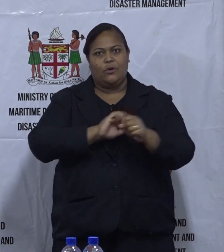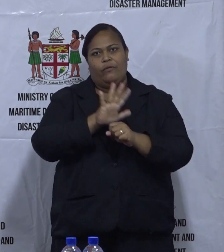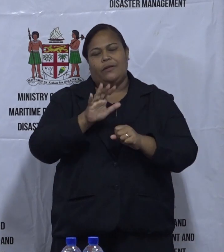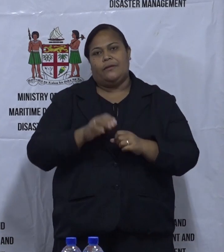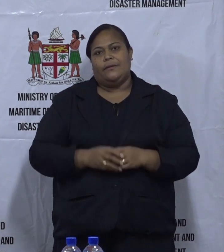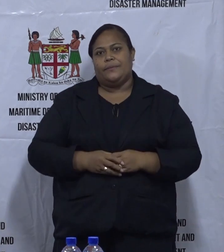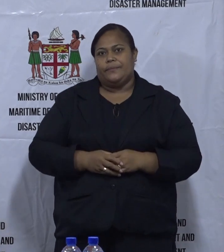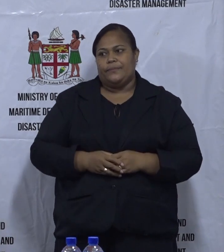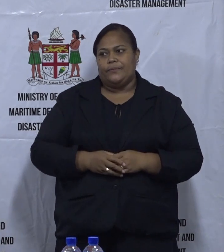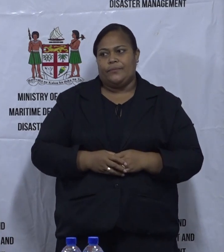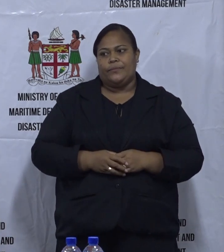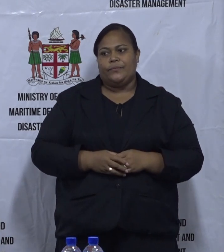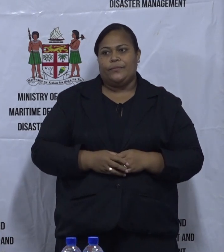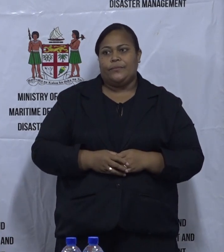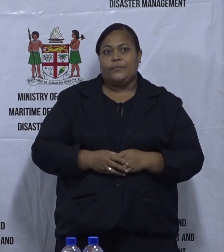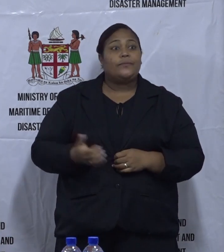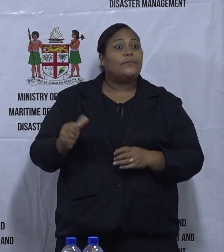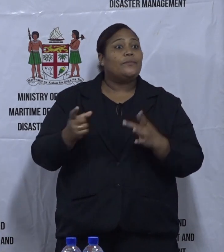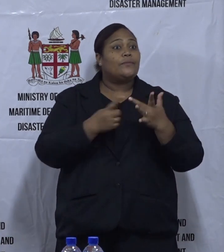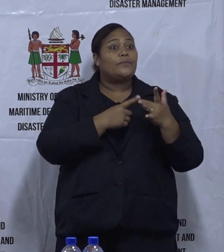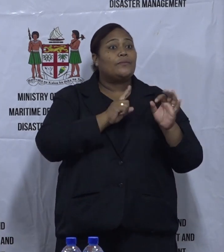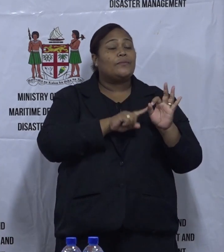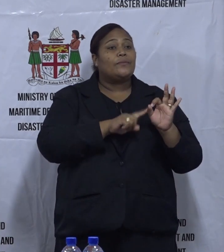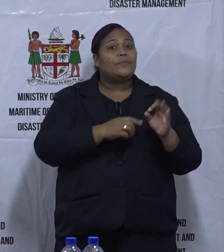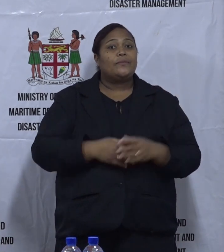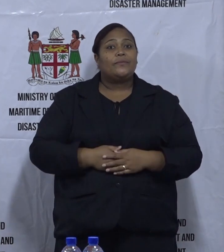COVID. Any further questions, please?